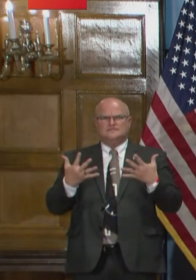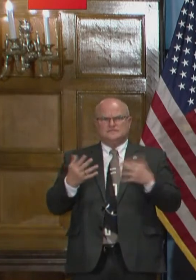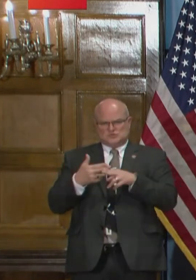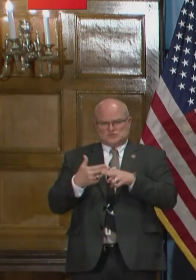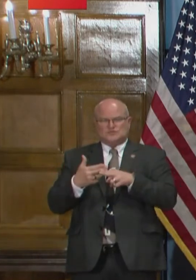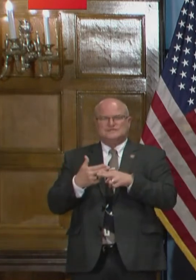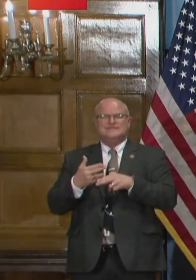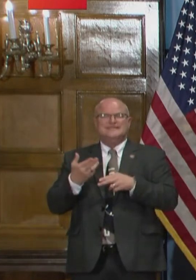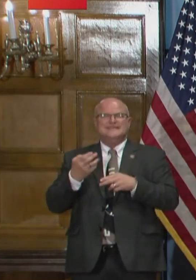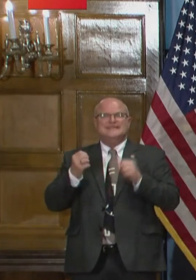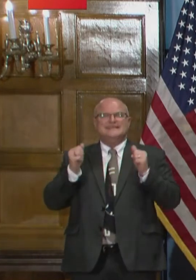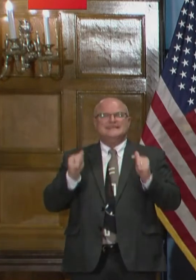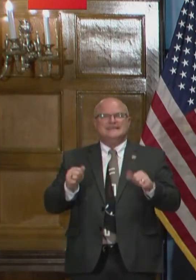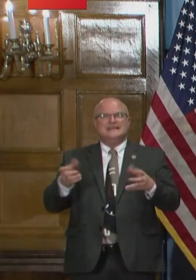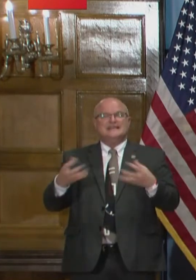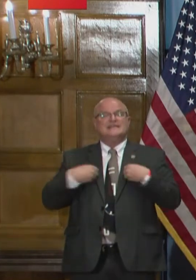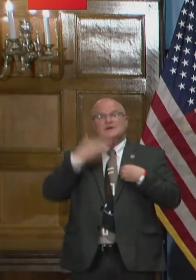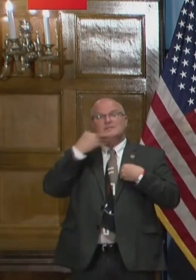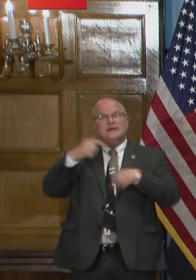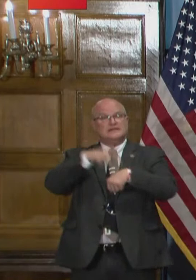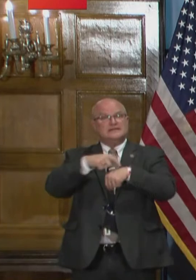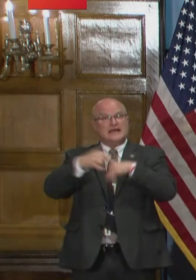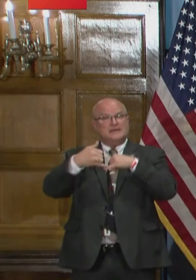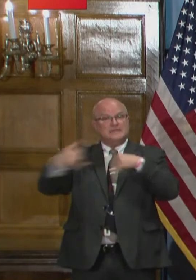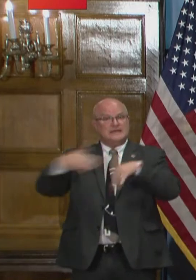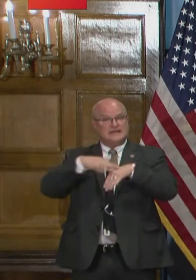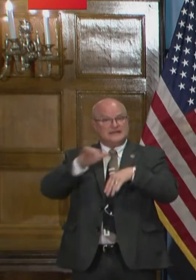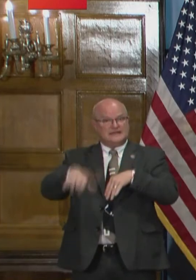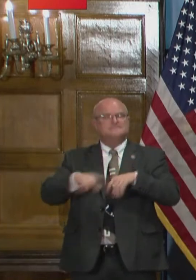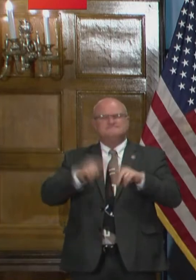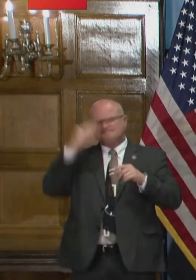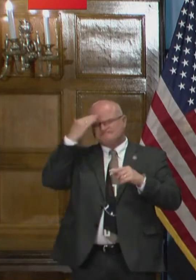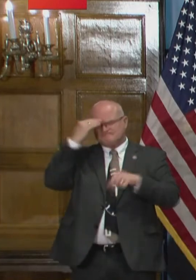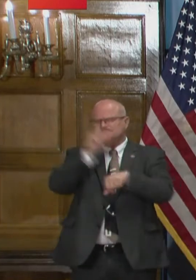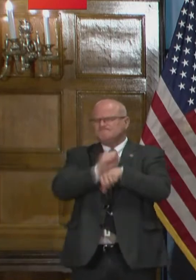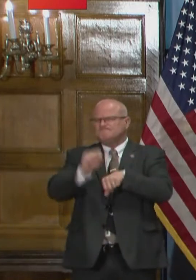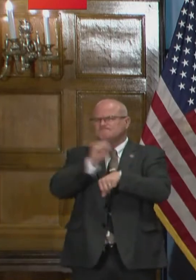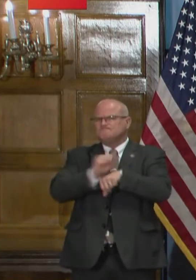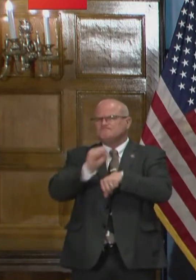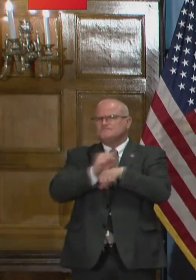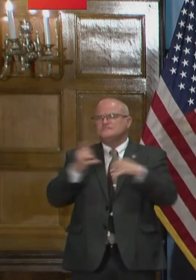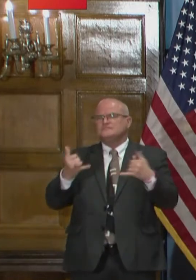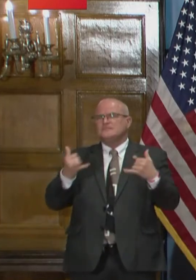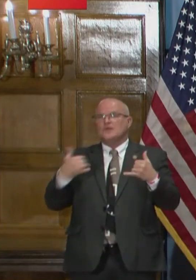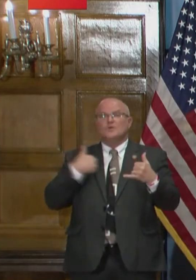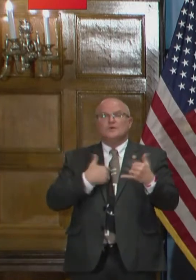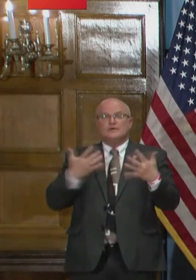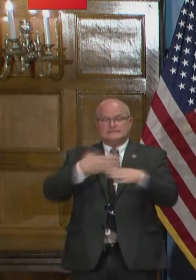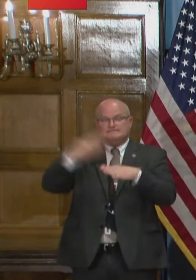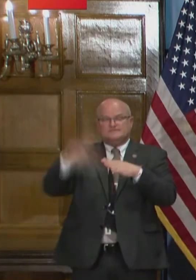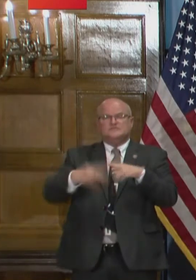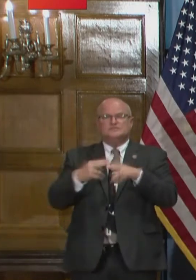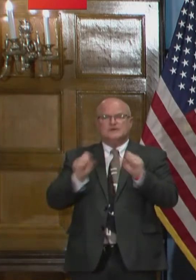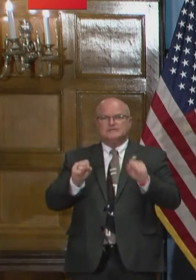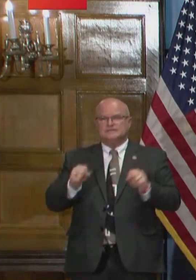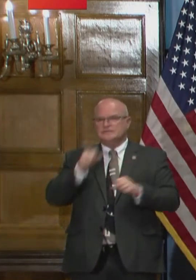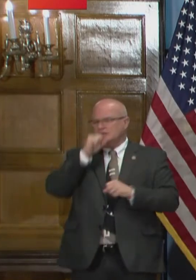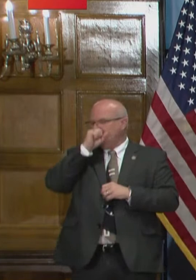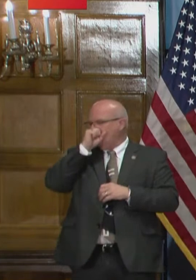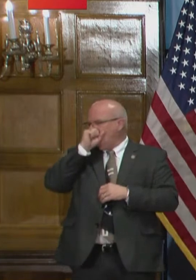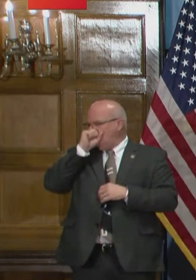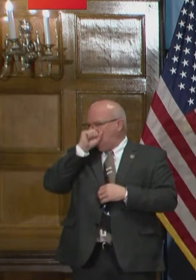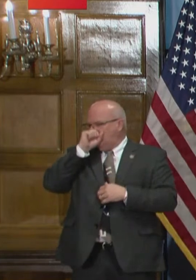soon so that he can give a better timeline on that, but I know that's a work in progress. We want to get it done as soon as possible.